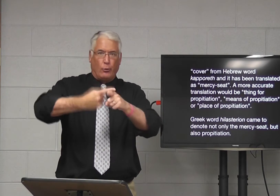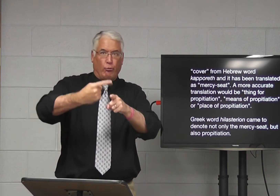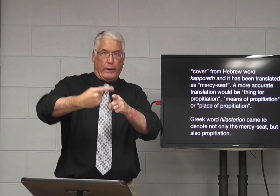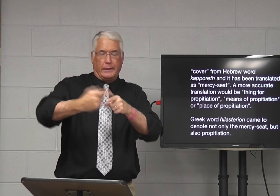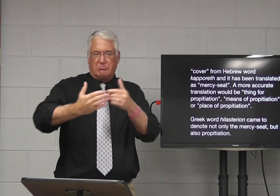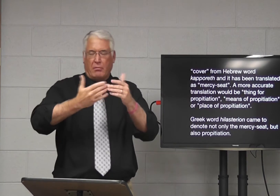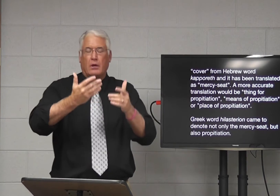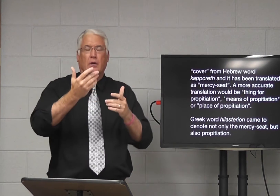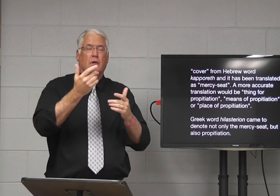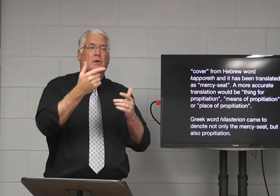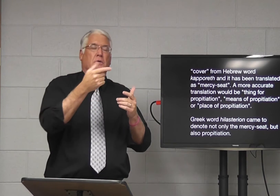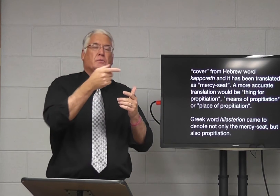Some sign Greek.